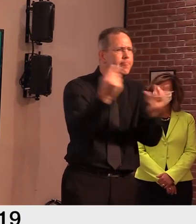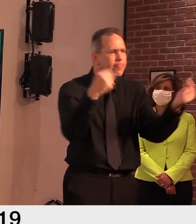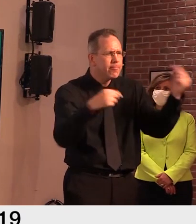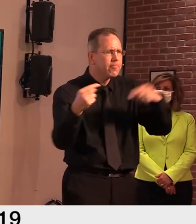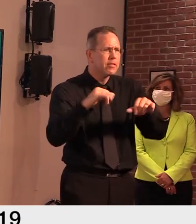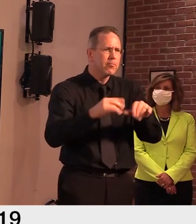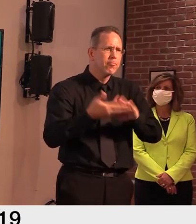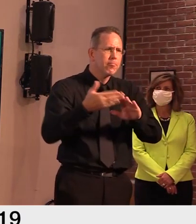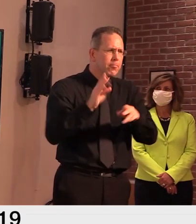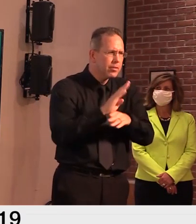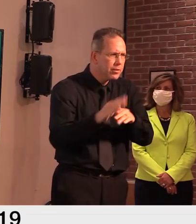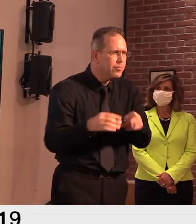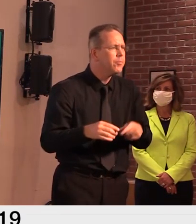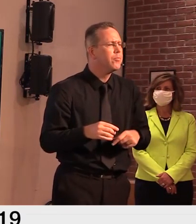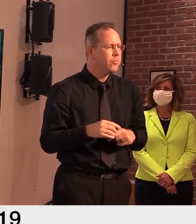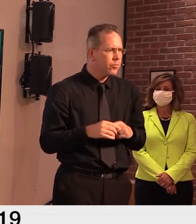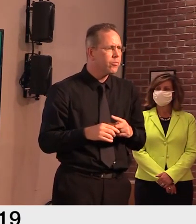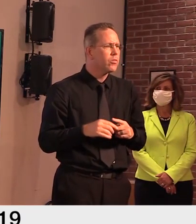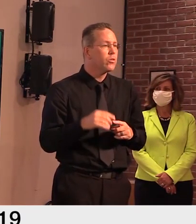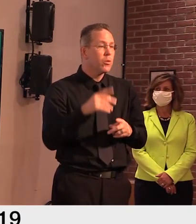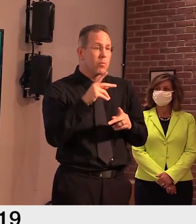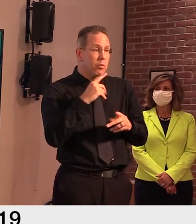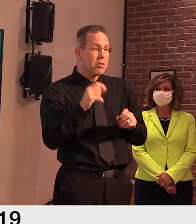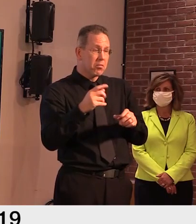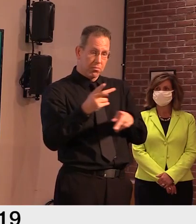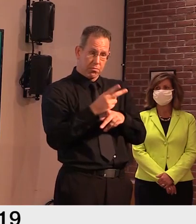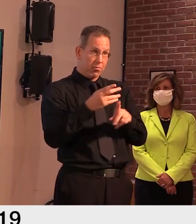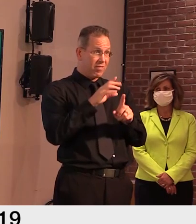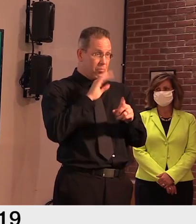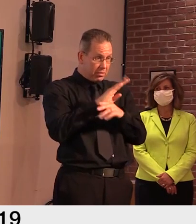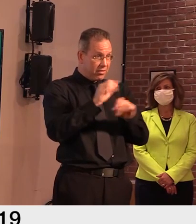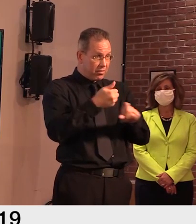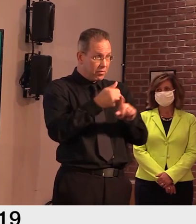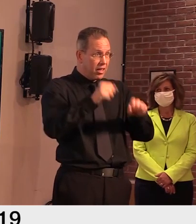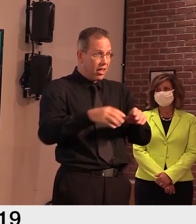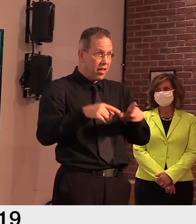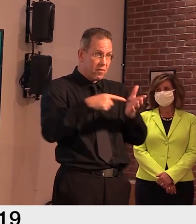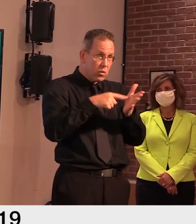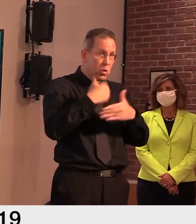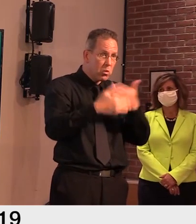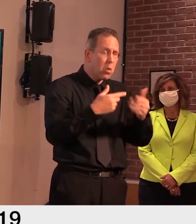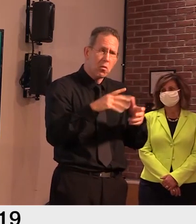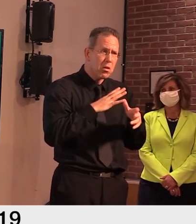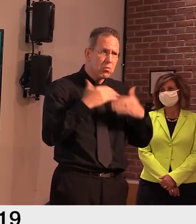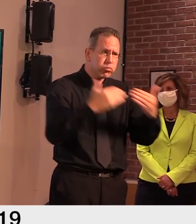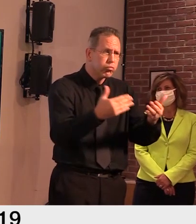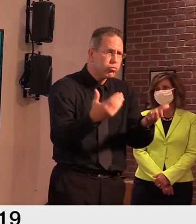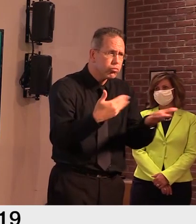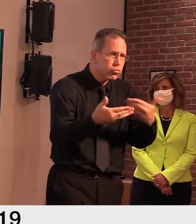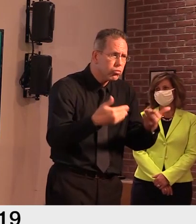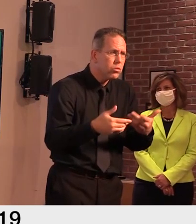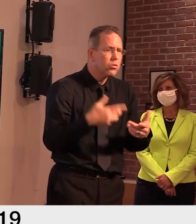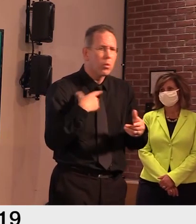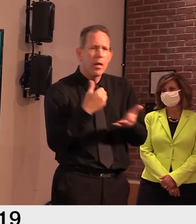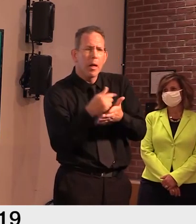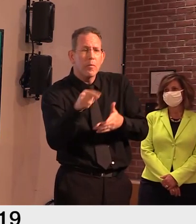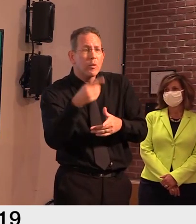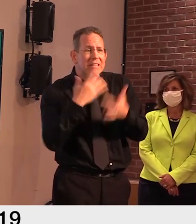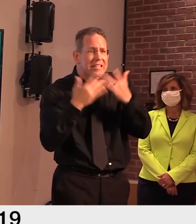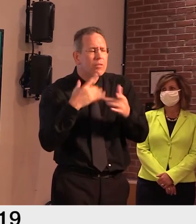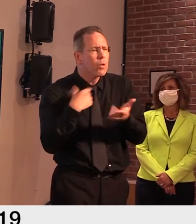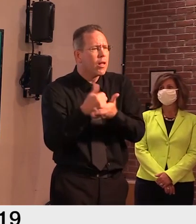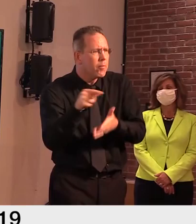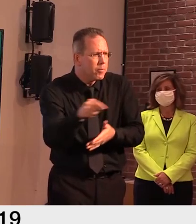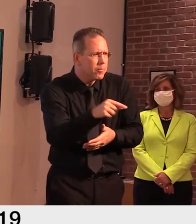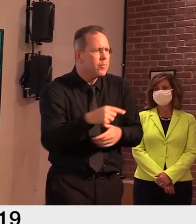of quarantining coming into the state and leaving the state. I think it's just more important than ever. We can see some light at the end of the tunnel. So